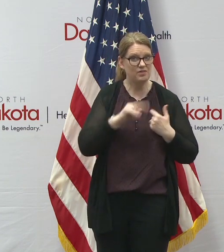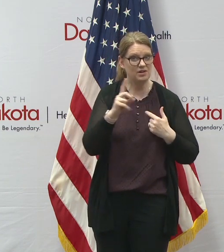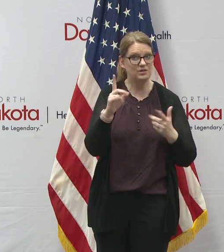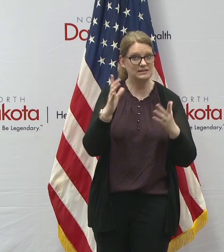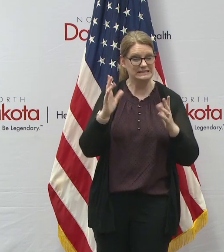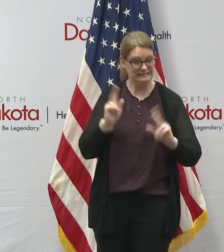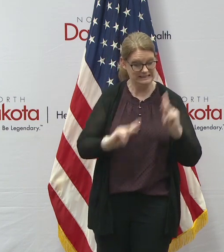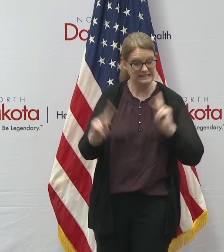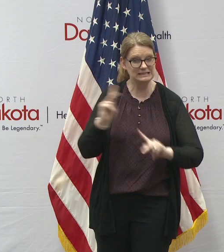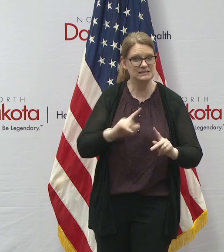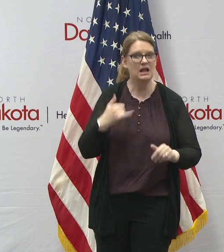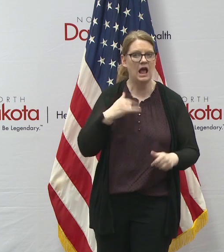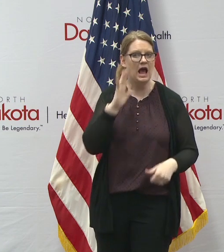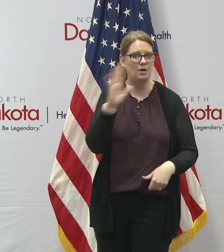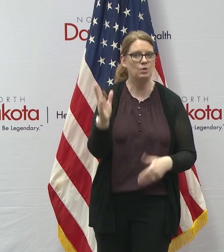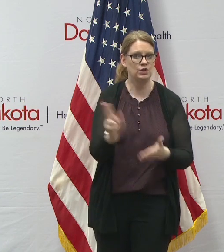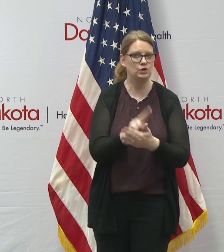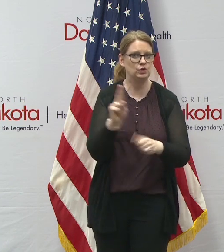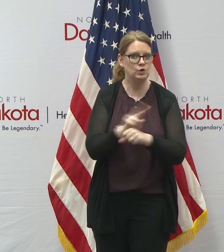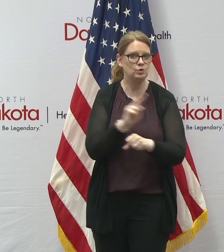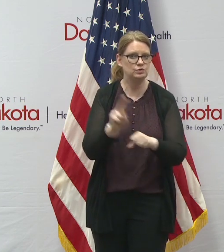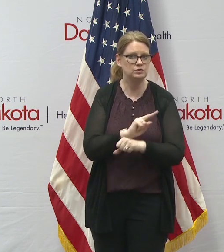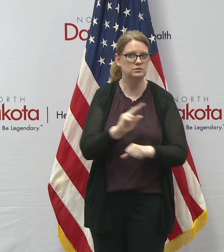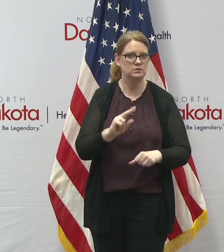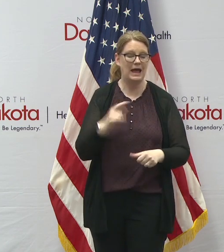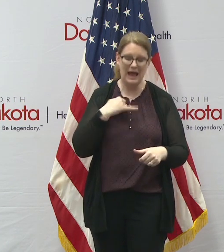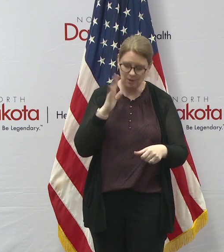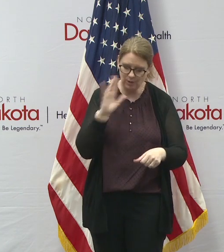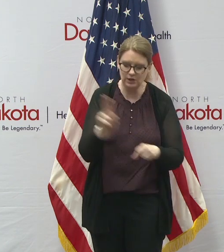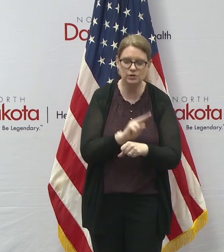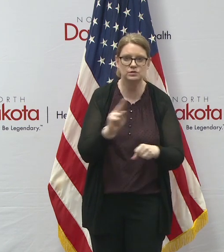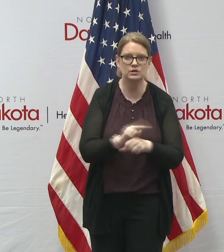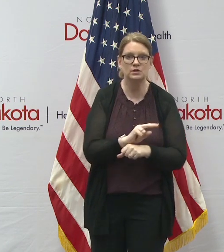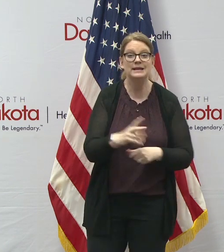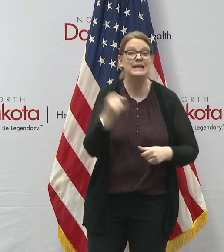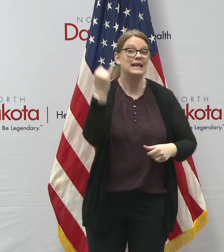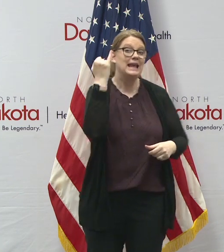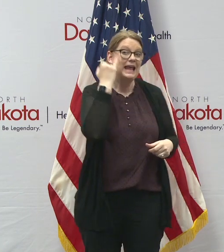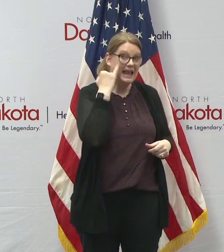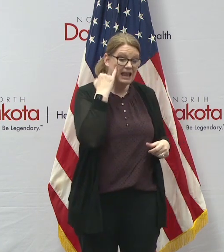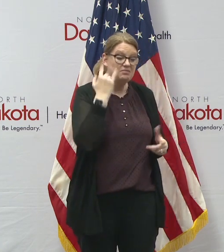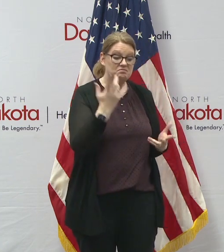citizens. But we're going to do that if it makes sense and when it makes sense.